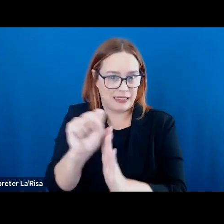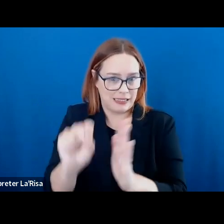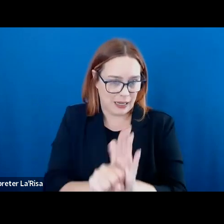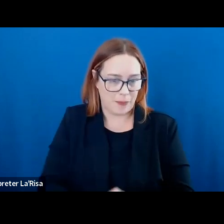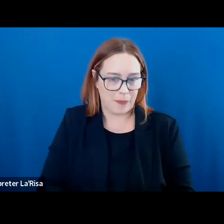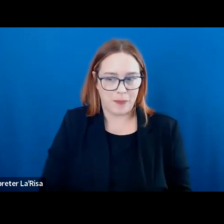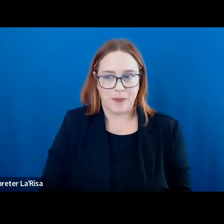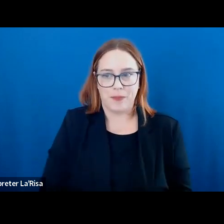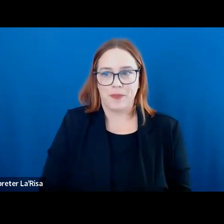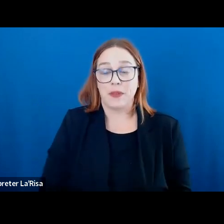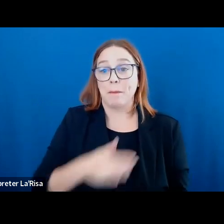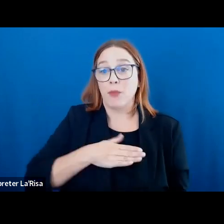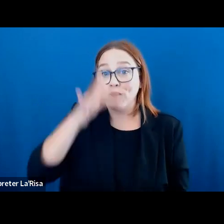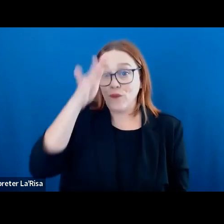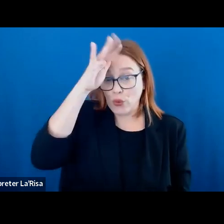My father,